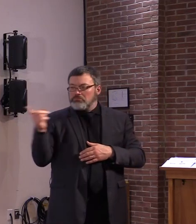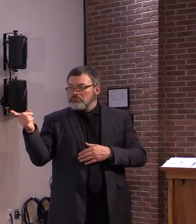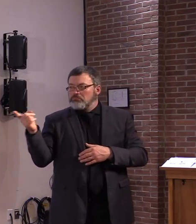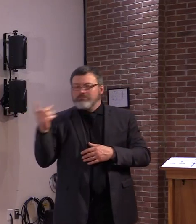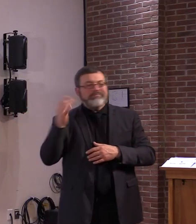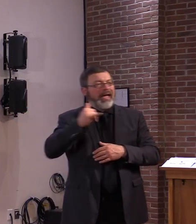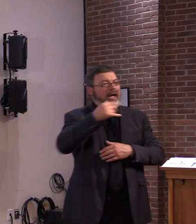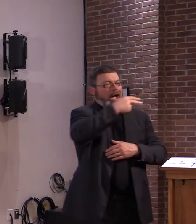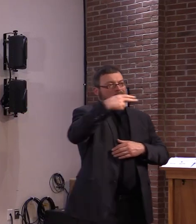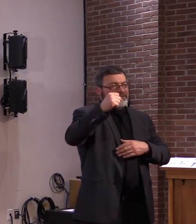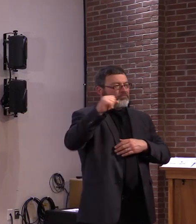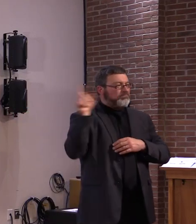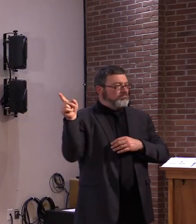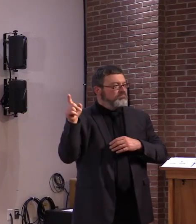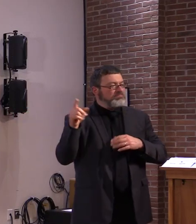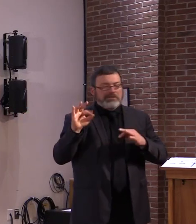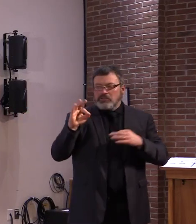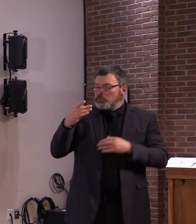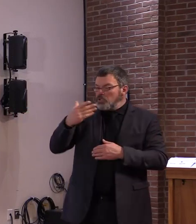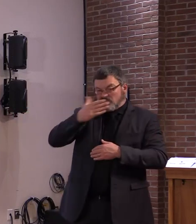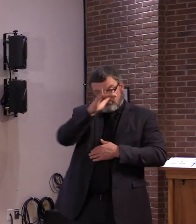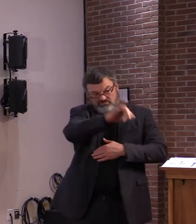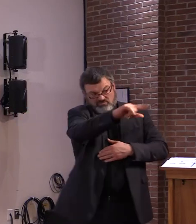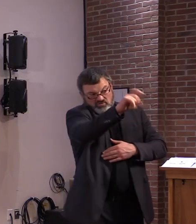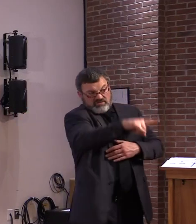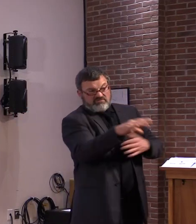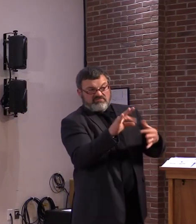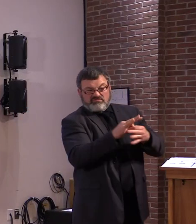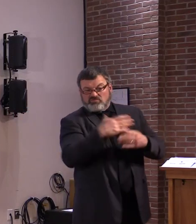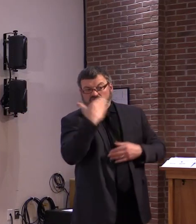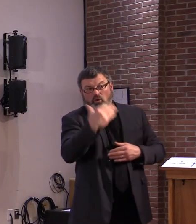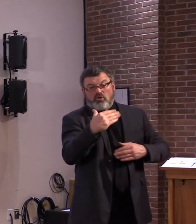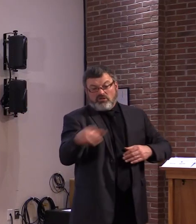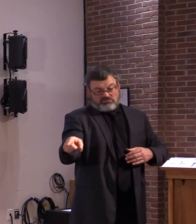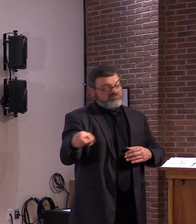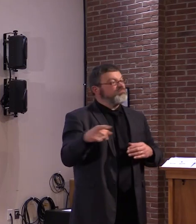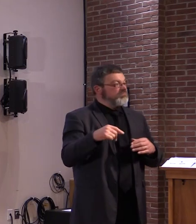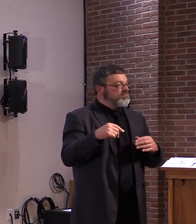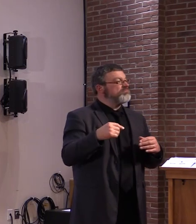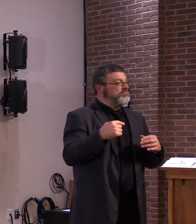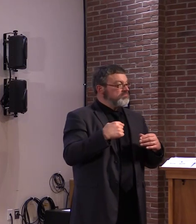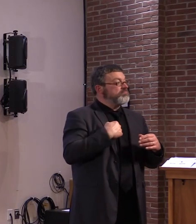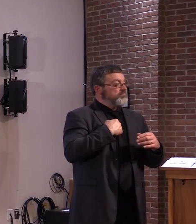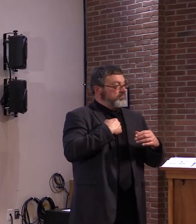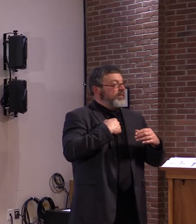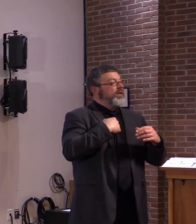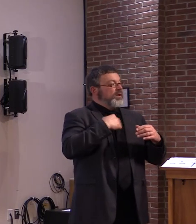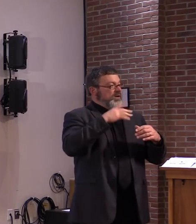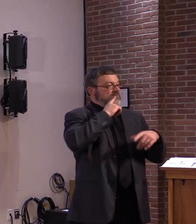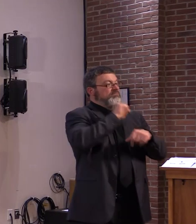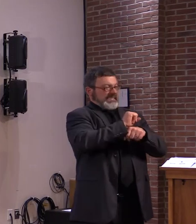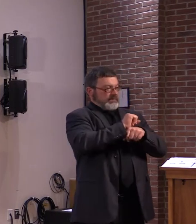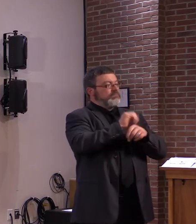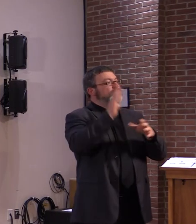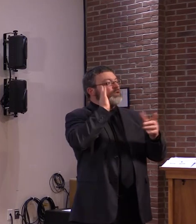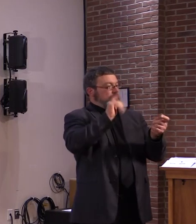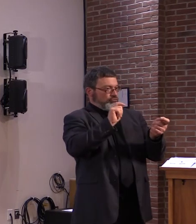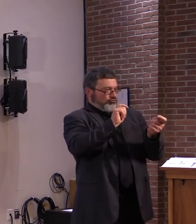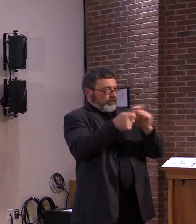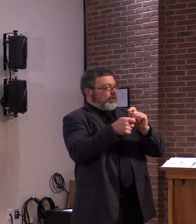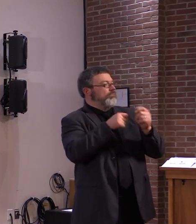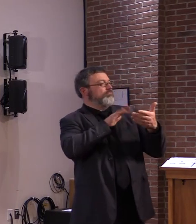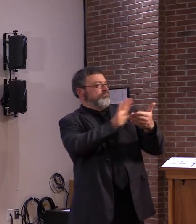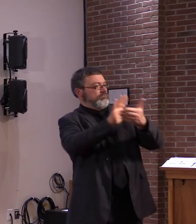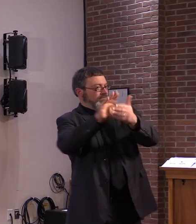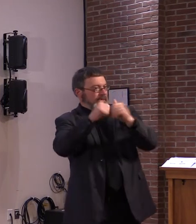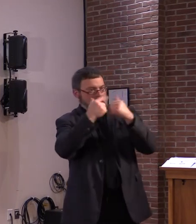Thank you for the question. Maybe a week ago, I alluded to some changes in our testing strategy. As you know, we